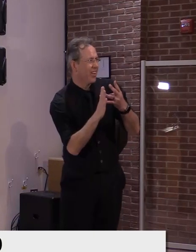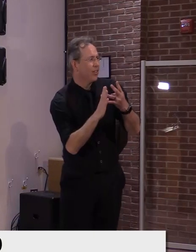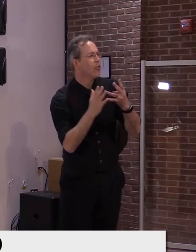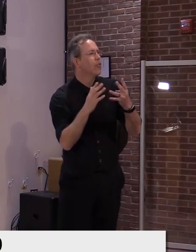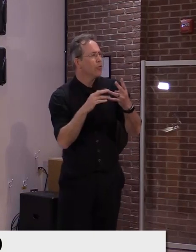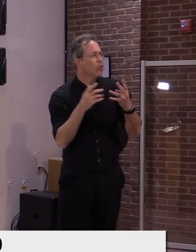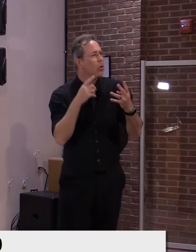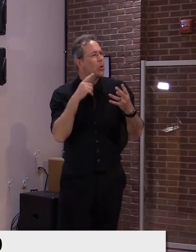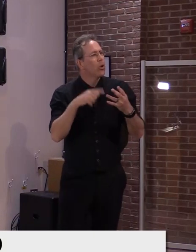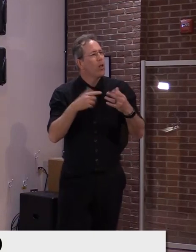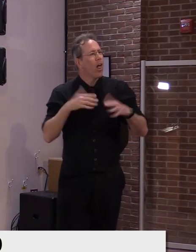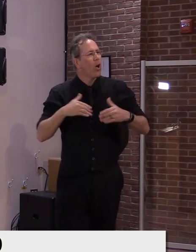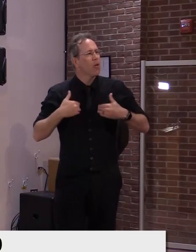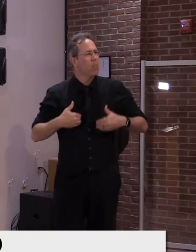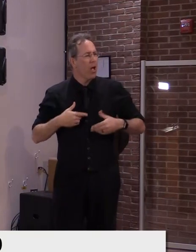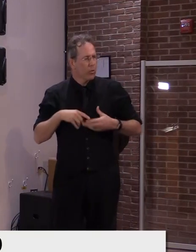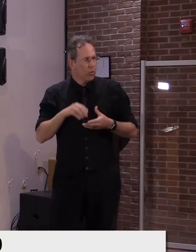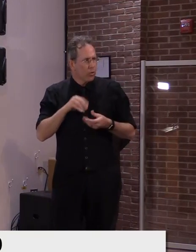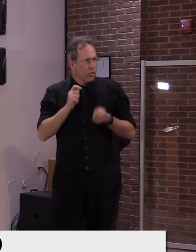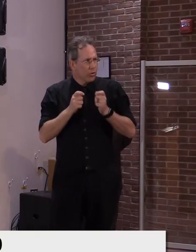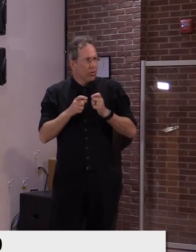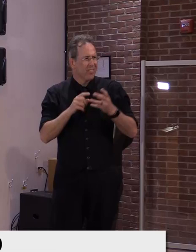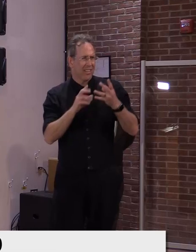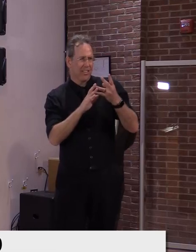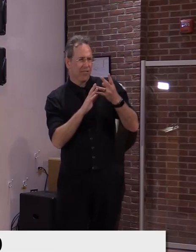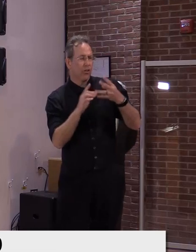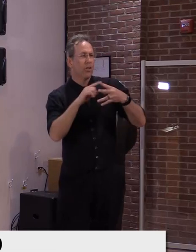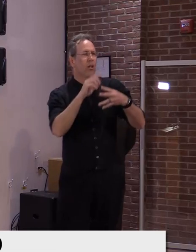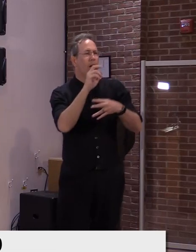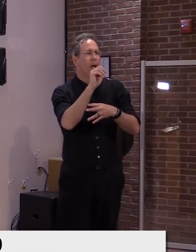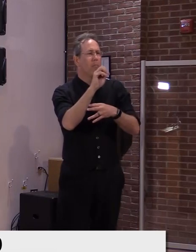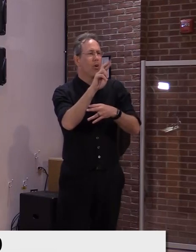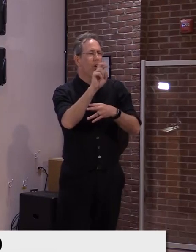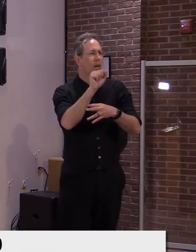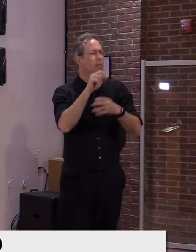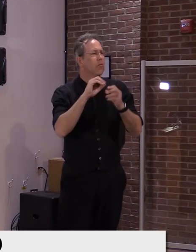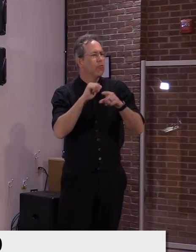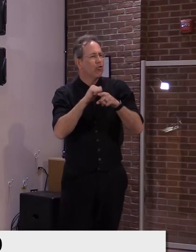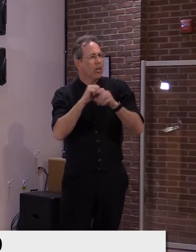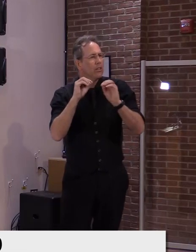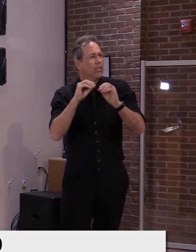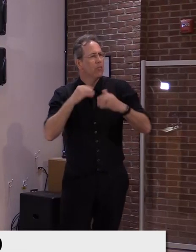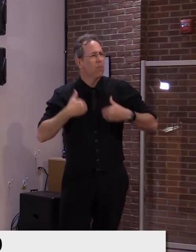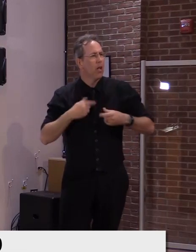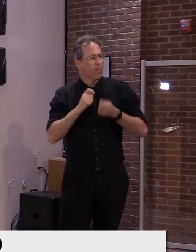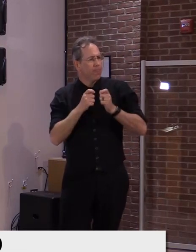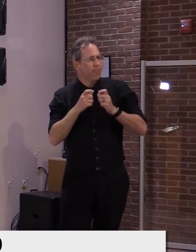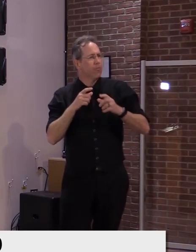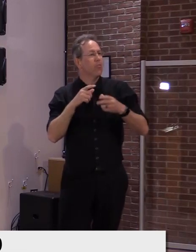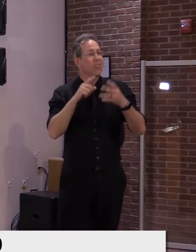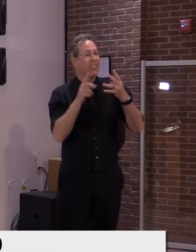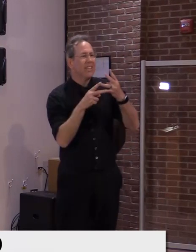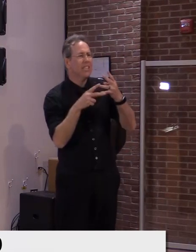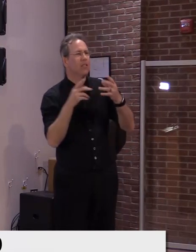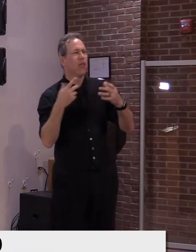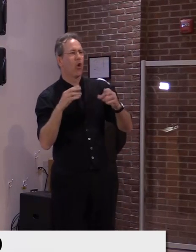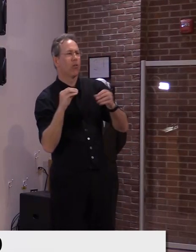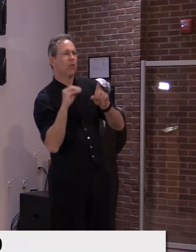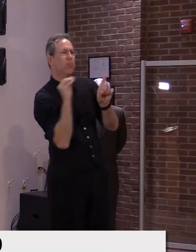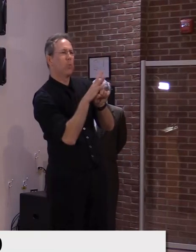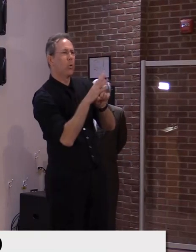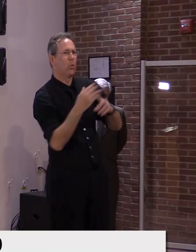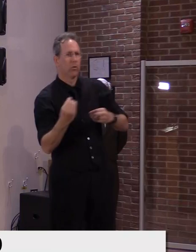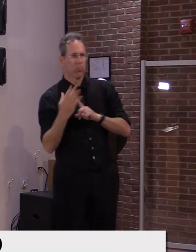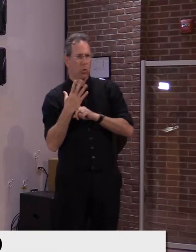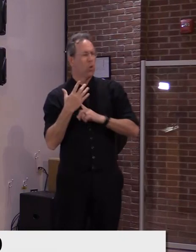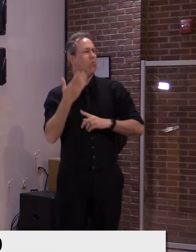that causes, in rare circumstances, antibodies to be made, which end up working against platelets and causing